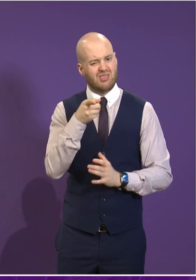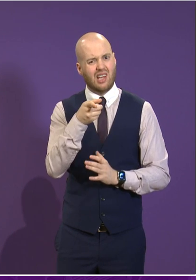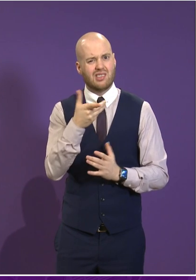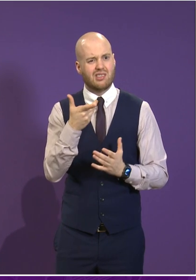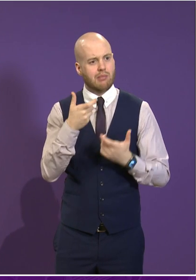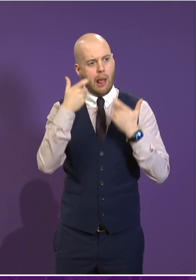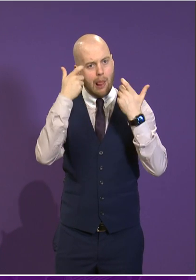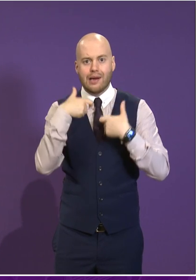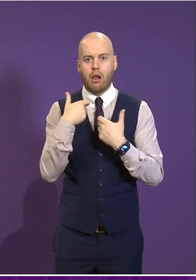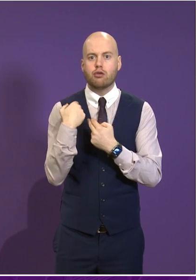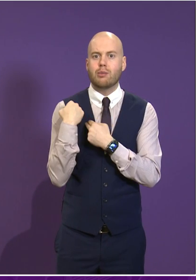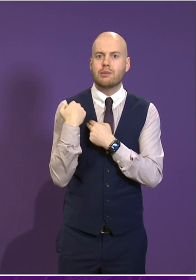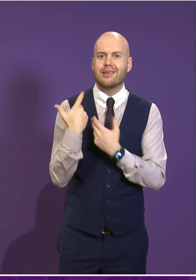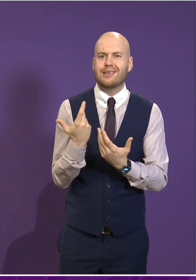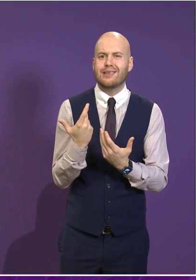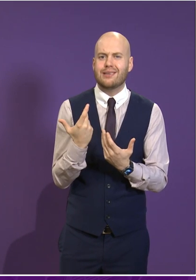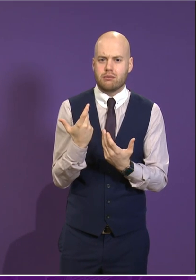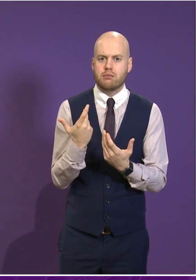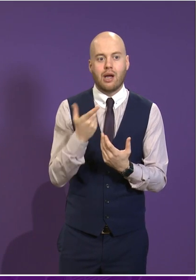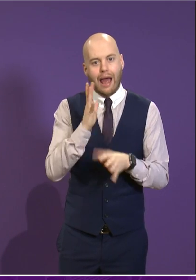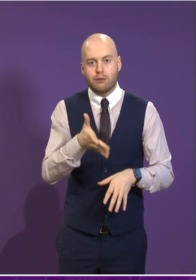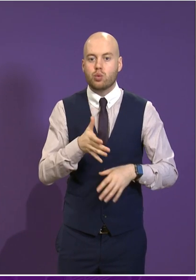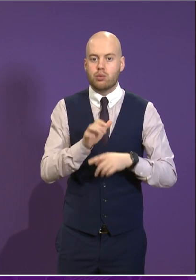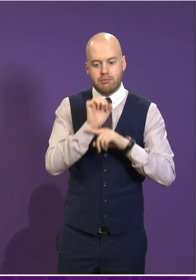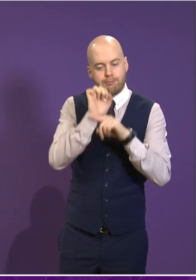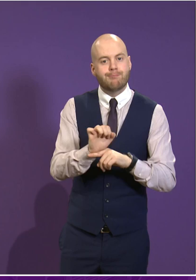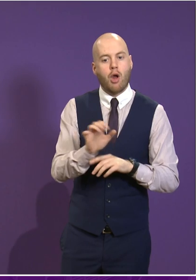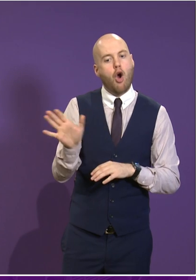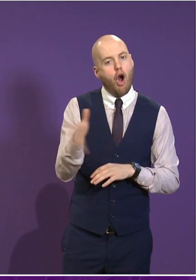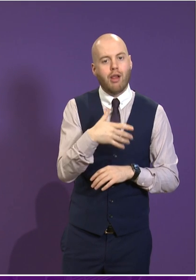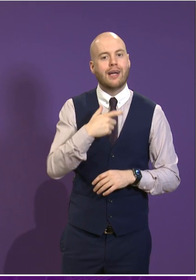responsibility that they serve all protected characteristics. So